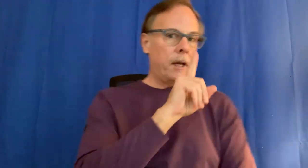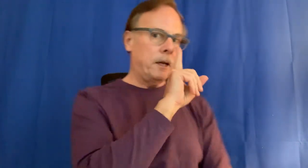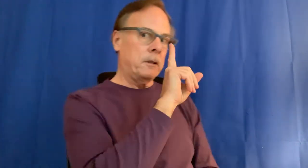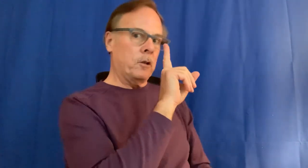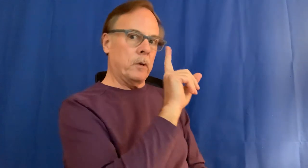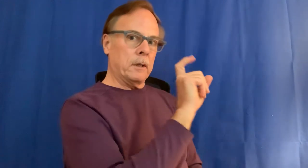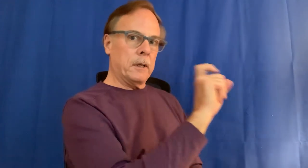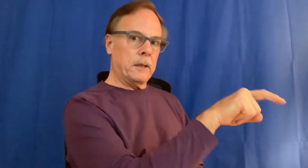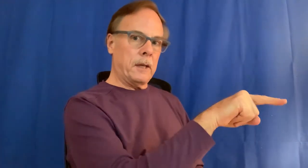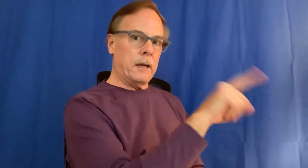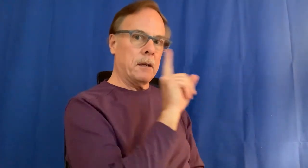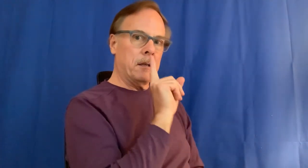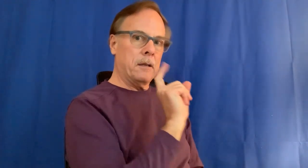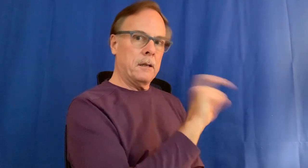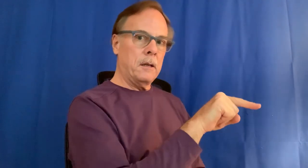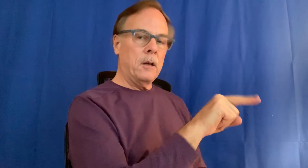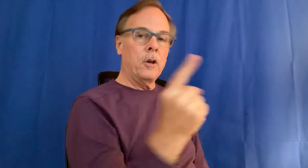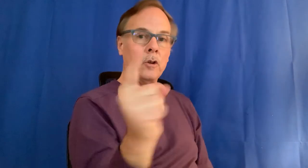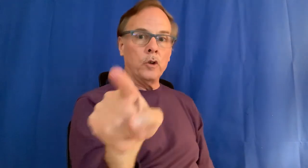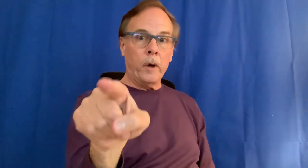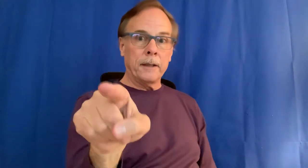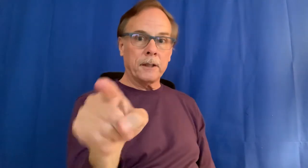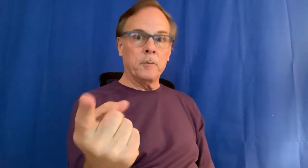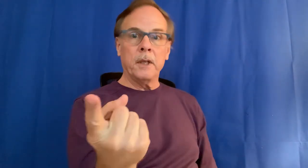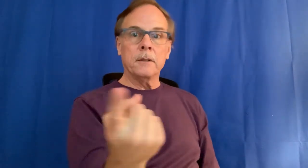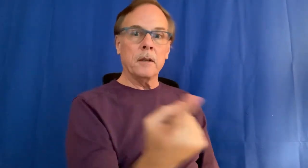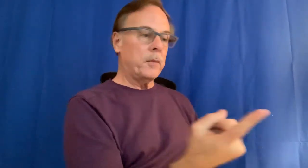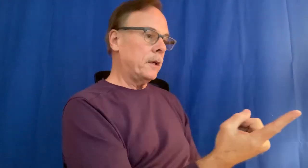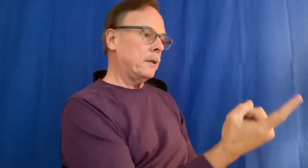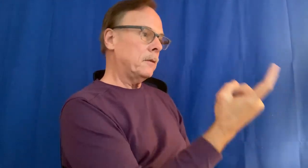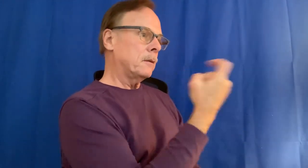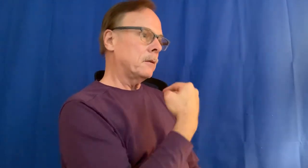hand going like that. You are asking me something.